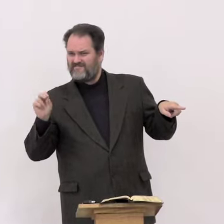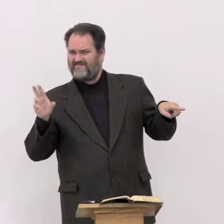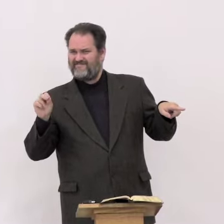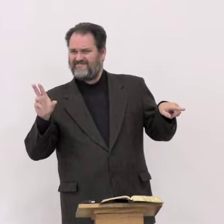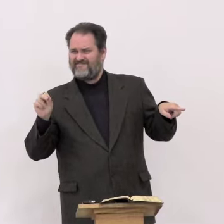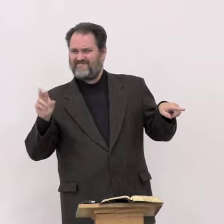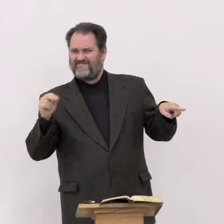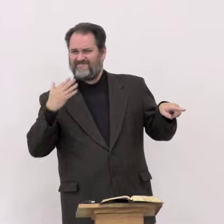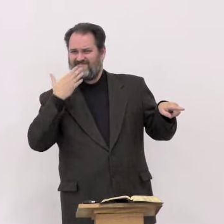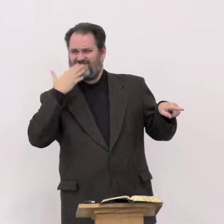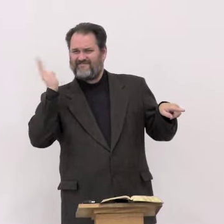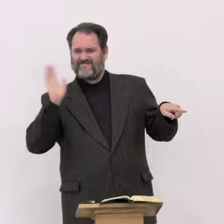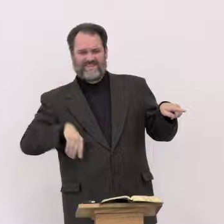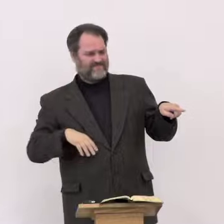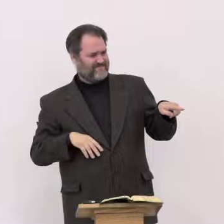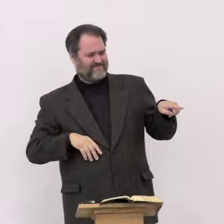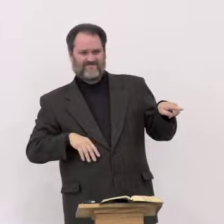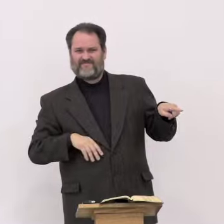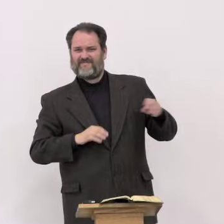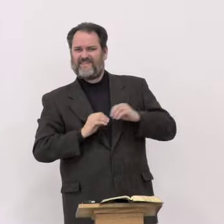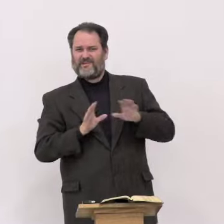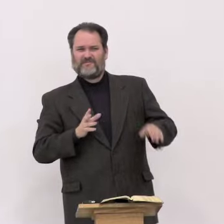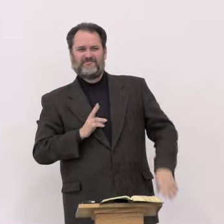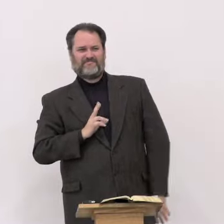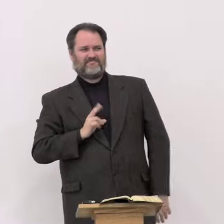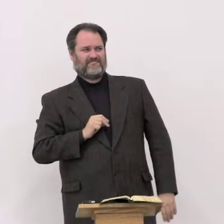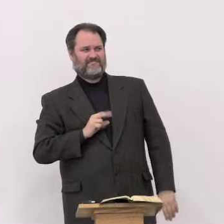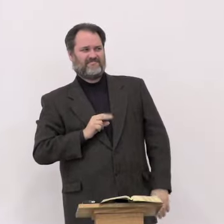You think that's good fruit? No, it's bad fruit. Clearly.